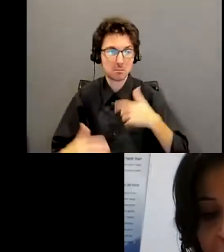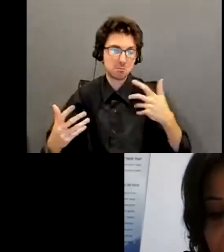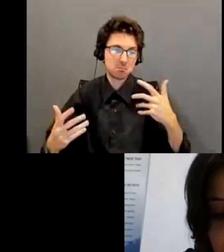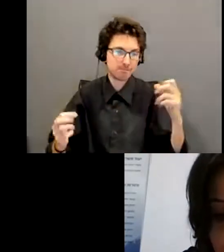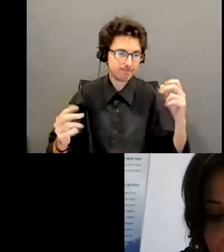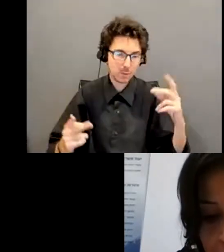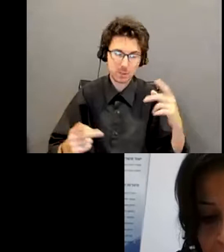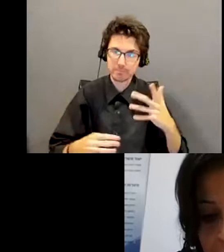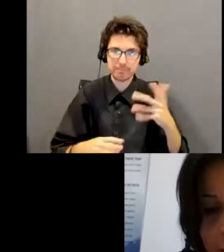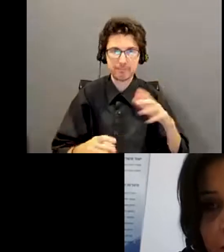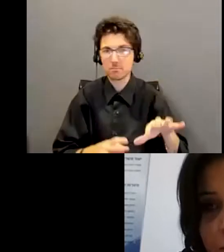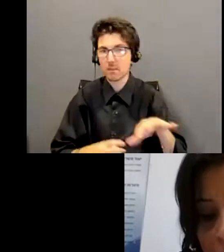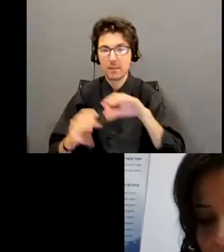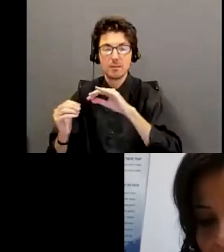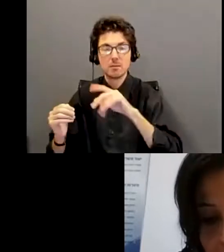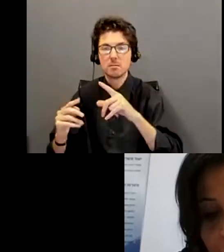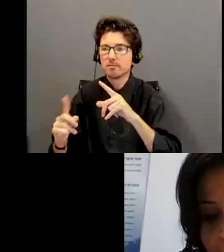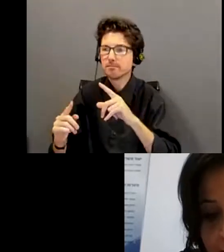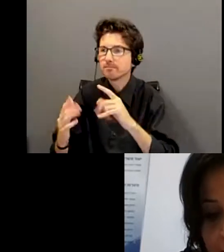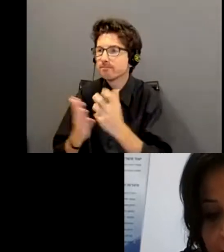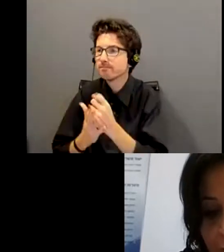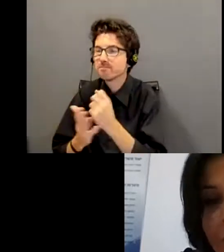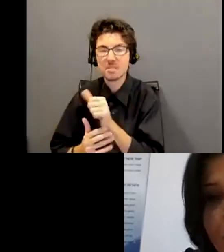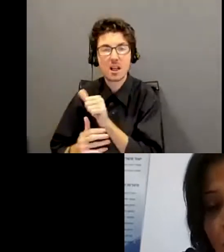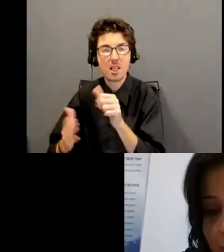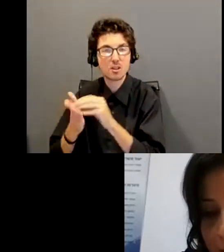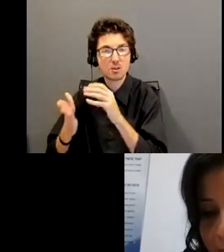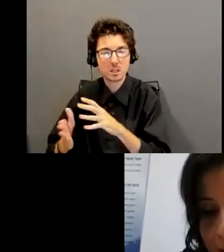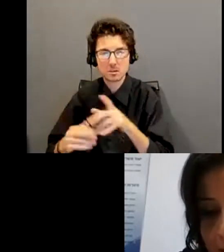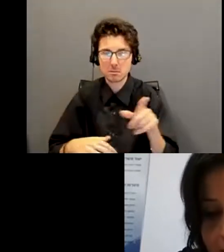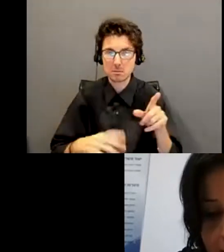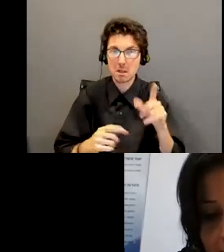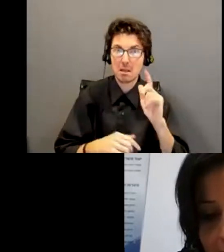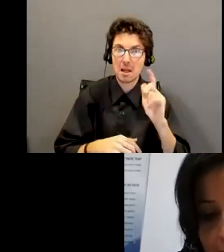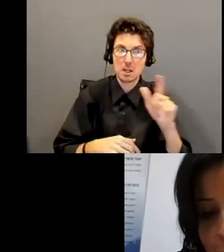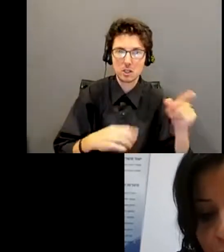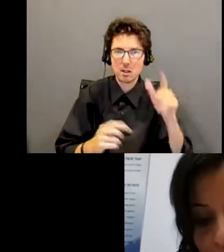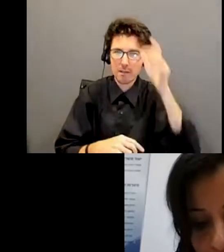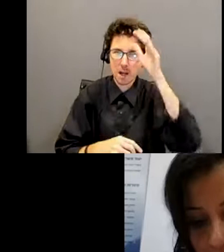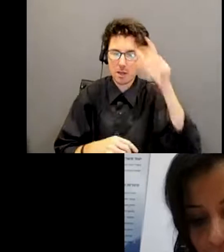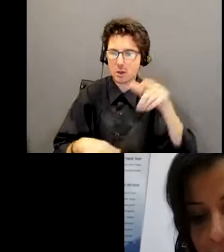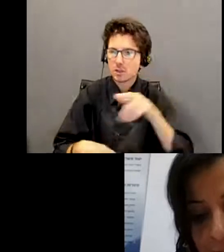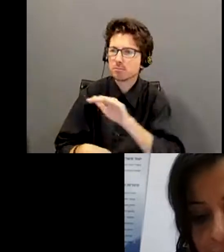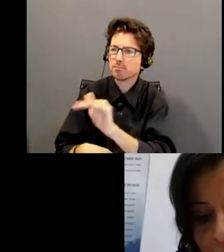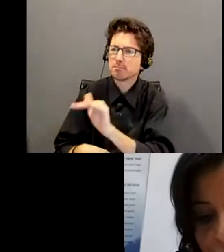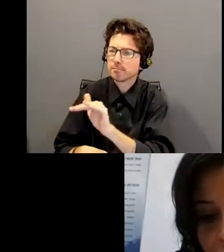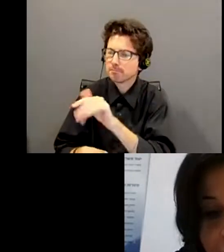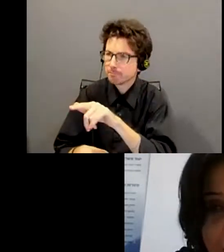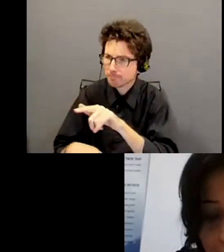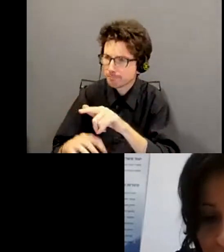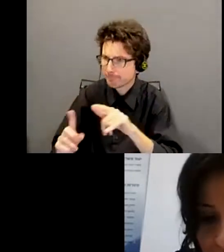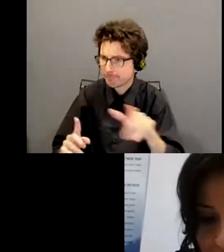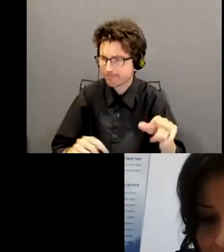to recruit other students. Soon after, surprisingly, the father called me. He said that he would very much like his son to